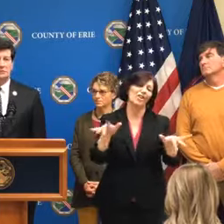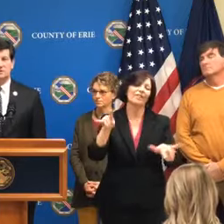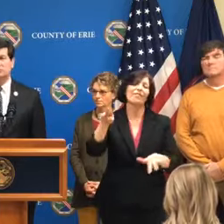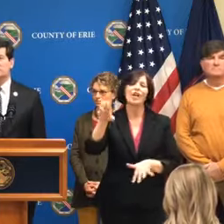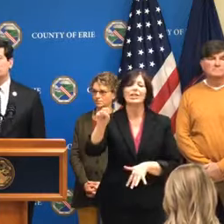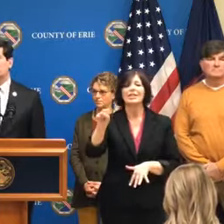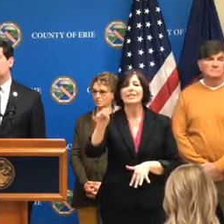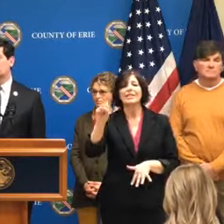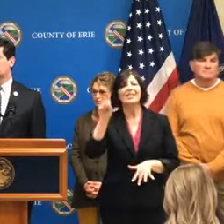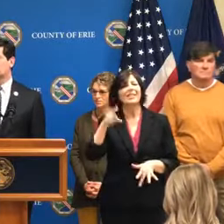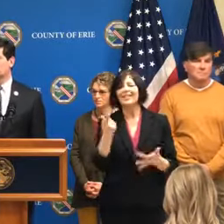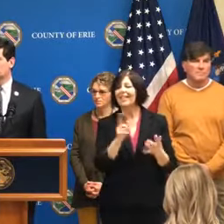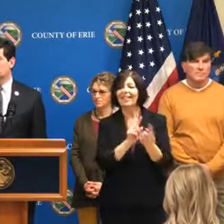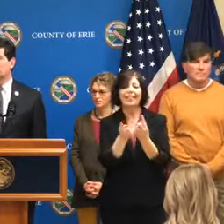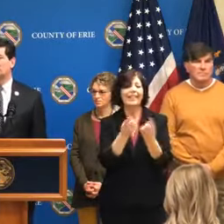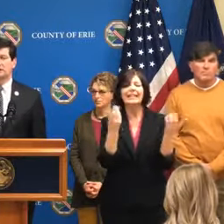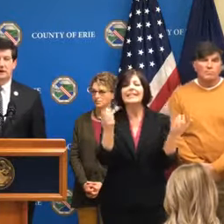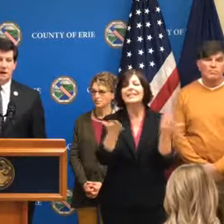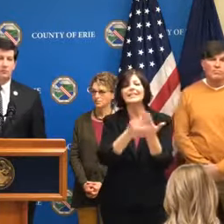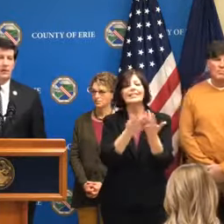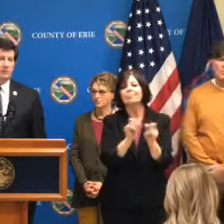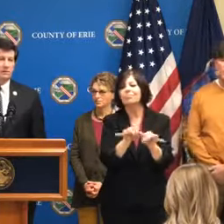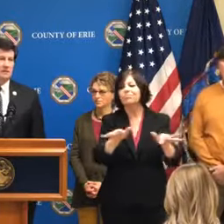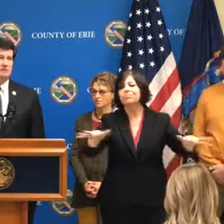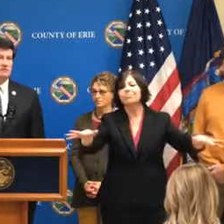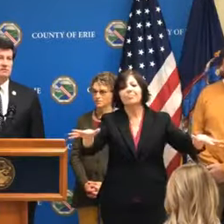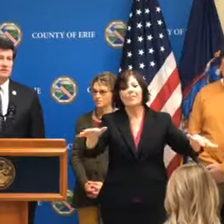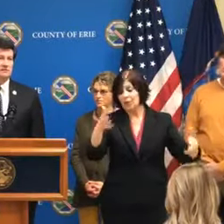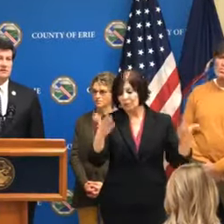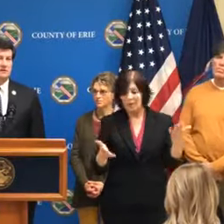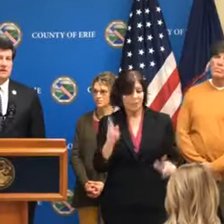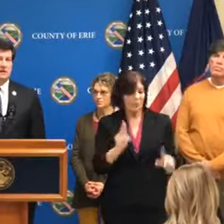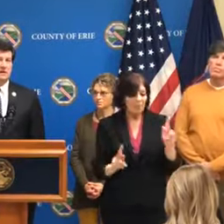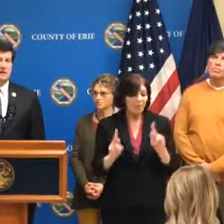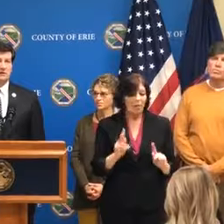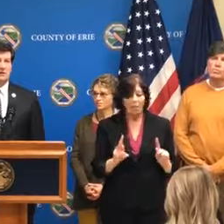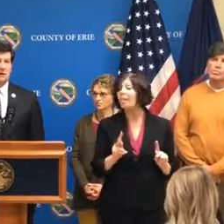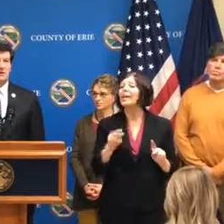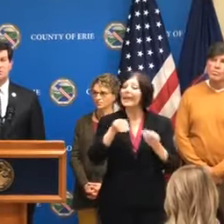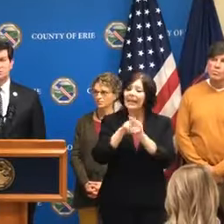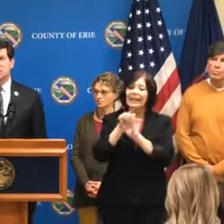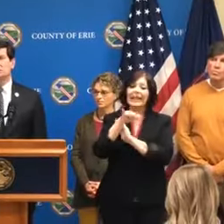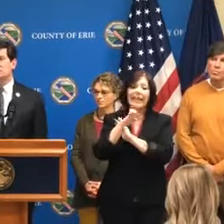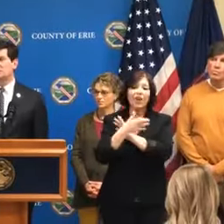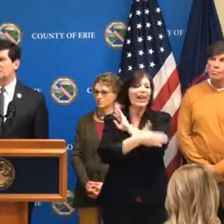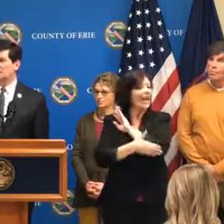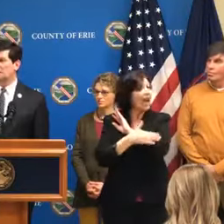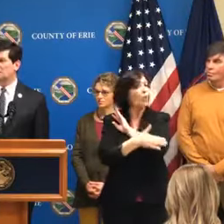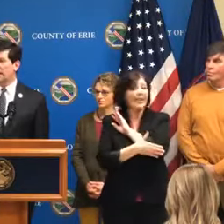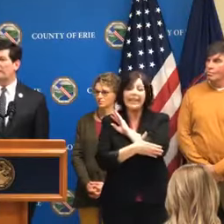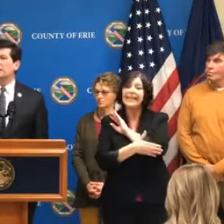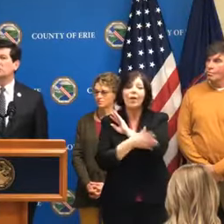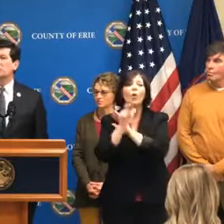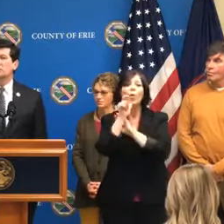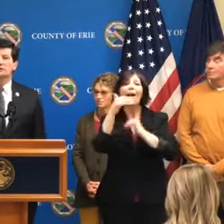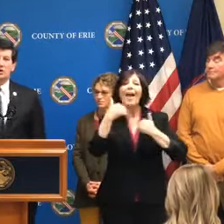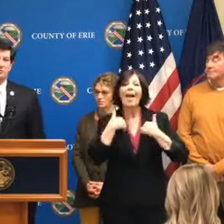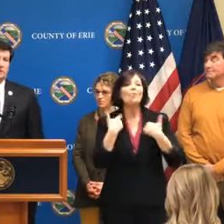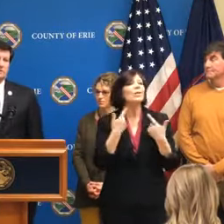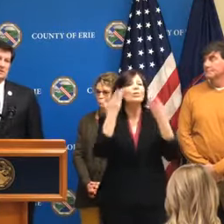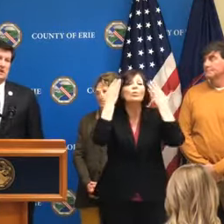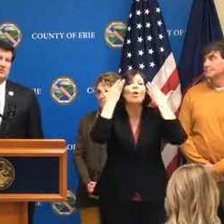It can be spread from person to person. There are probably individuals in Erie County, just like the rest of the counties, who have it and don't